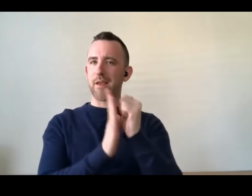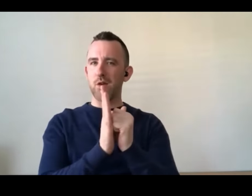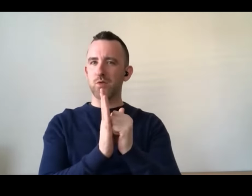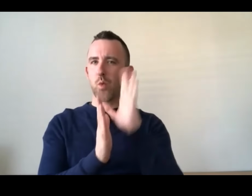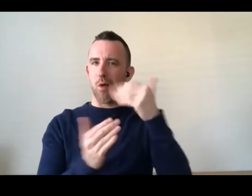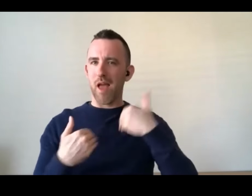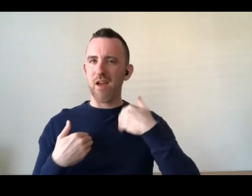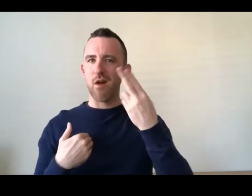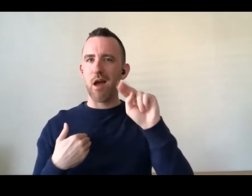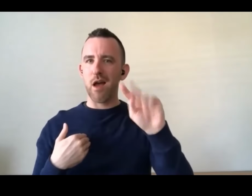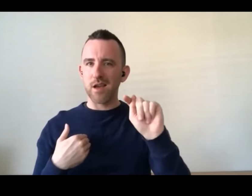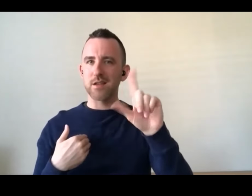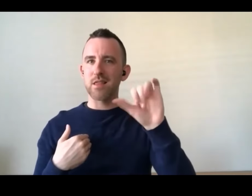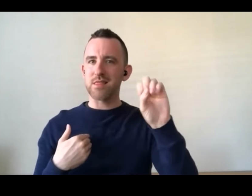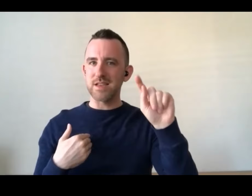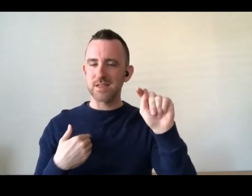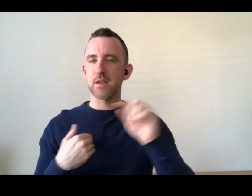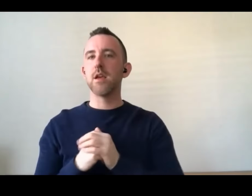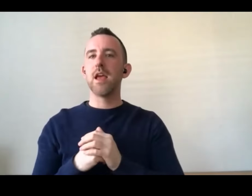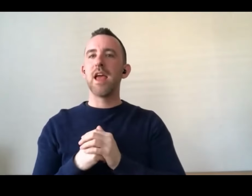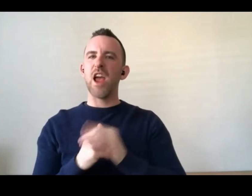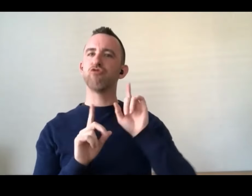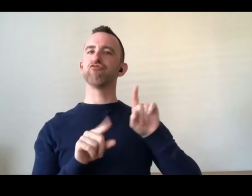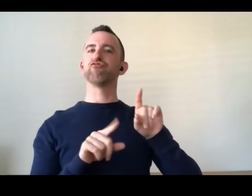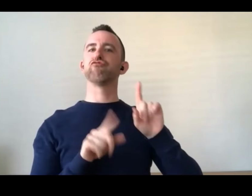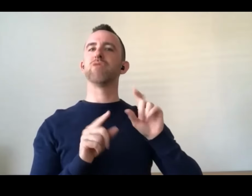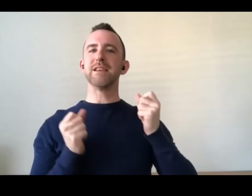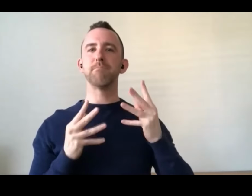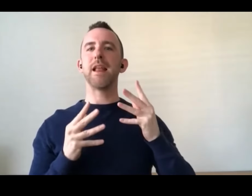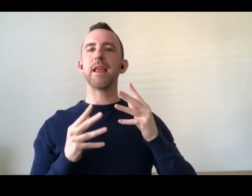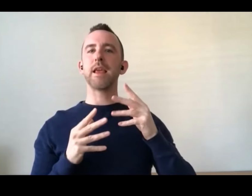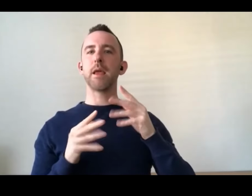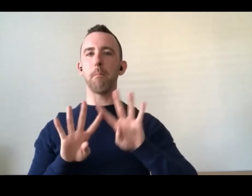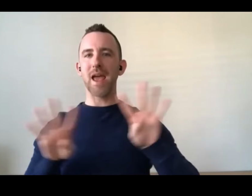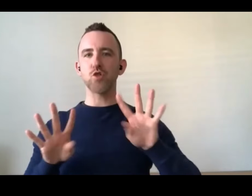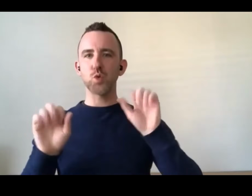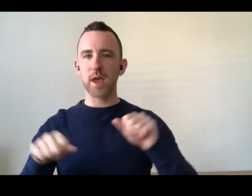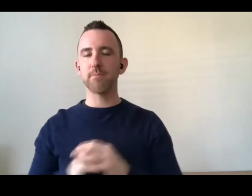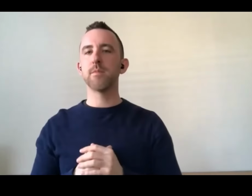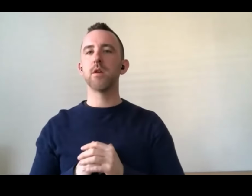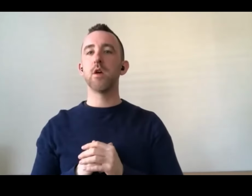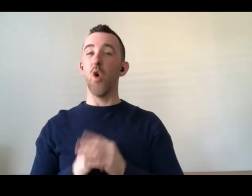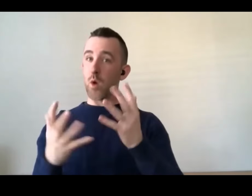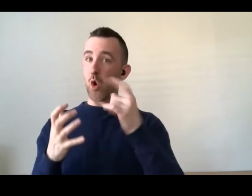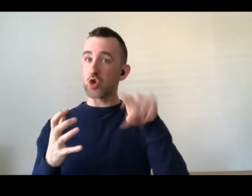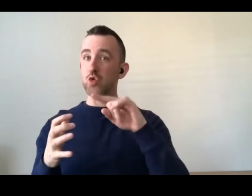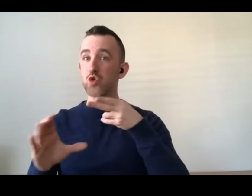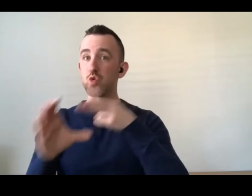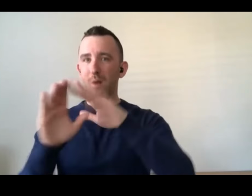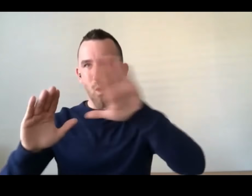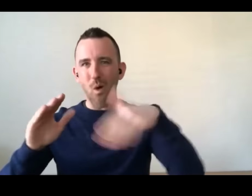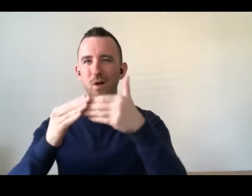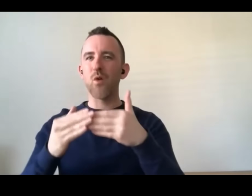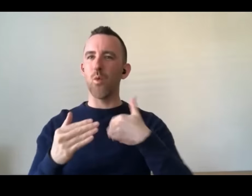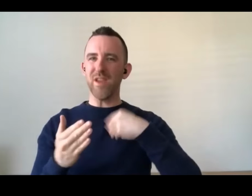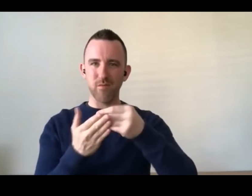and you just attend as many panels as you can or as you want. We would love to have you at all of them. We have